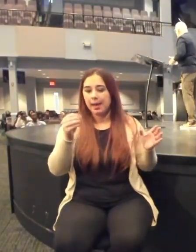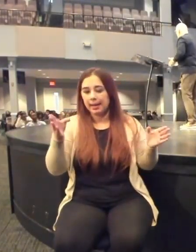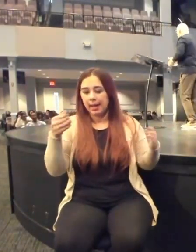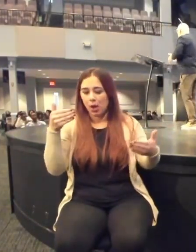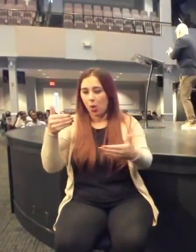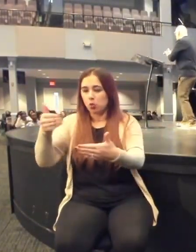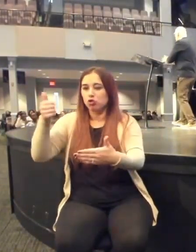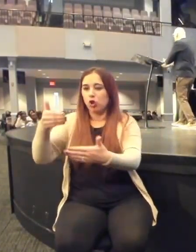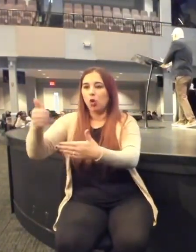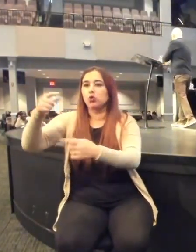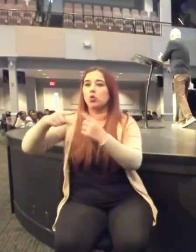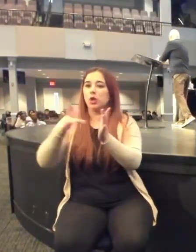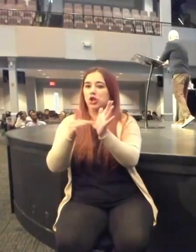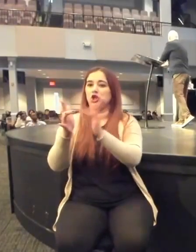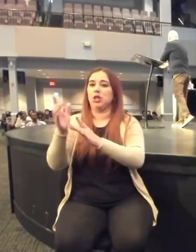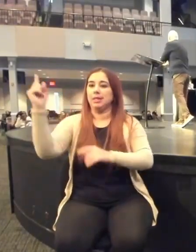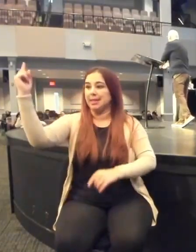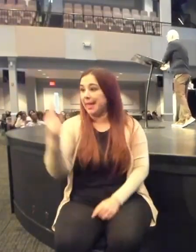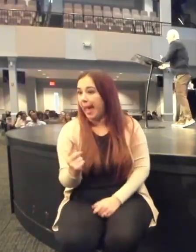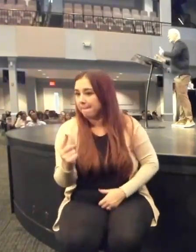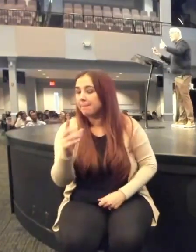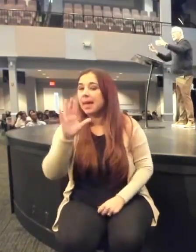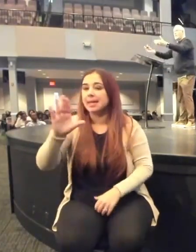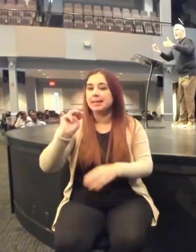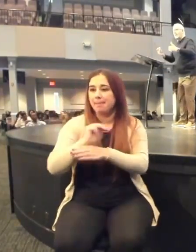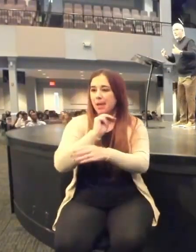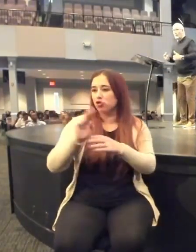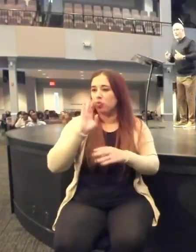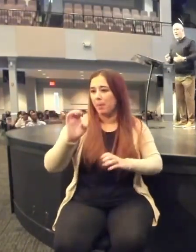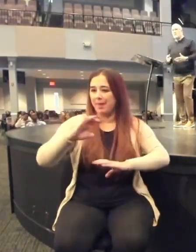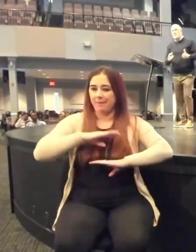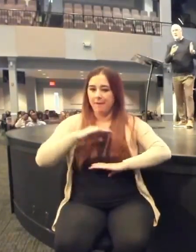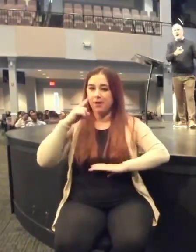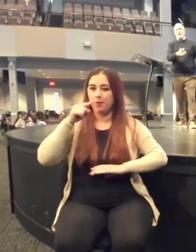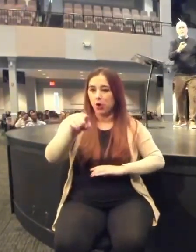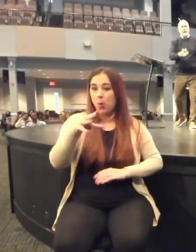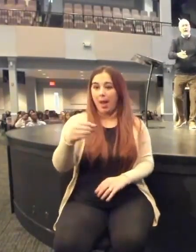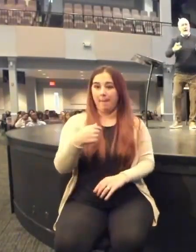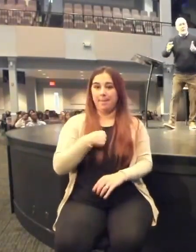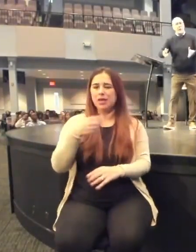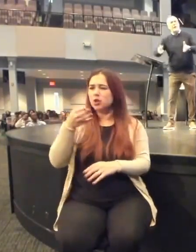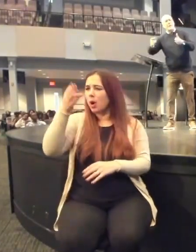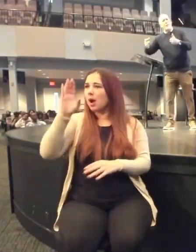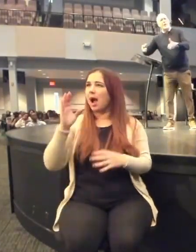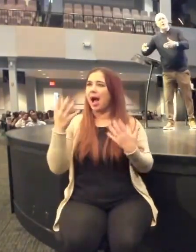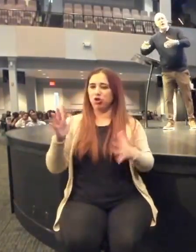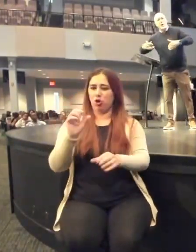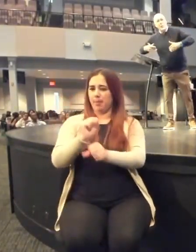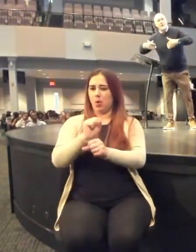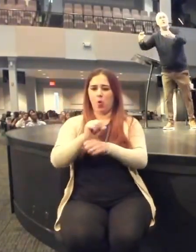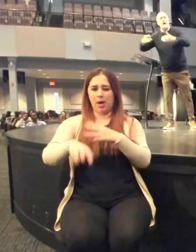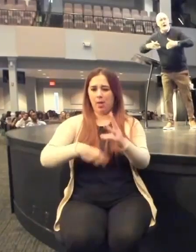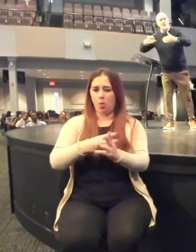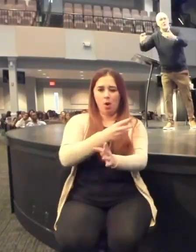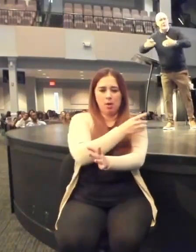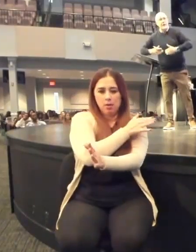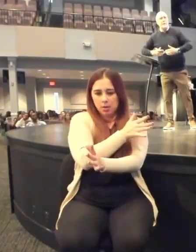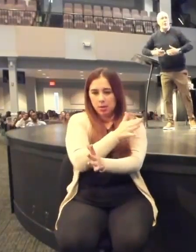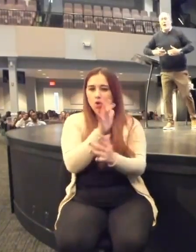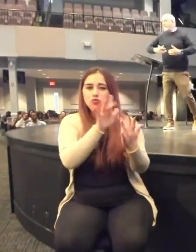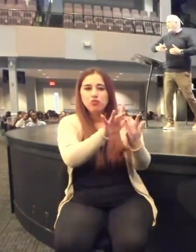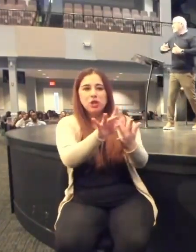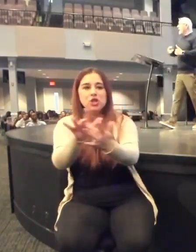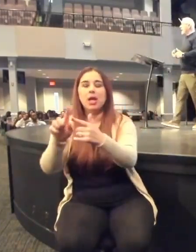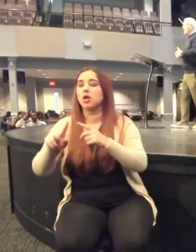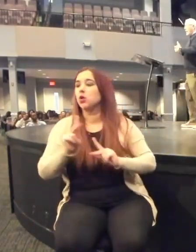Jesus would come and his ministry would be fulfilled for you and for me. And so God has been at work in the world reaching out to